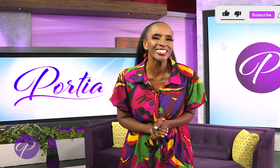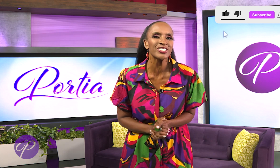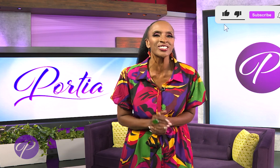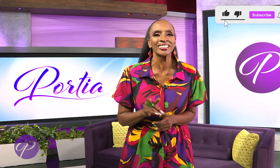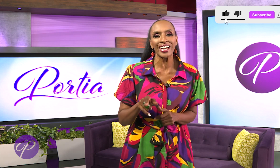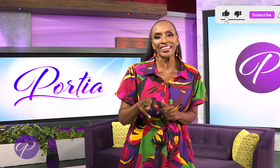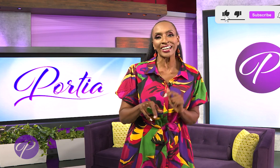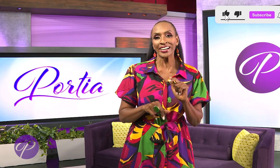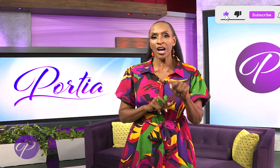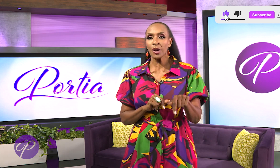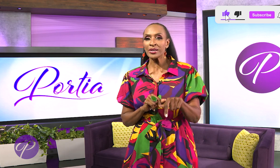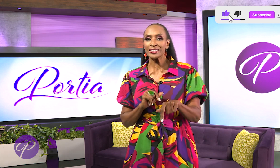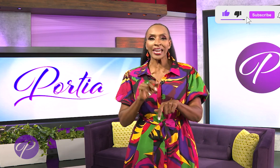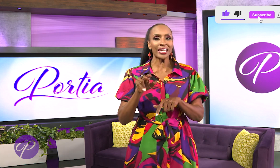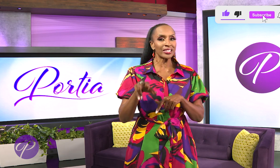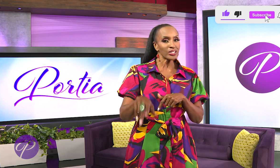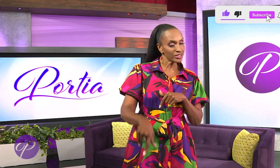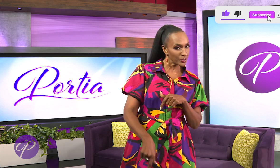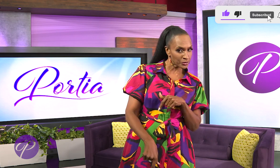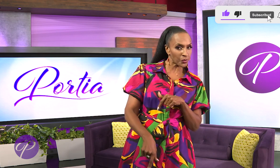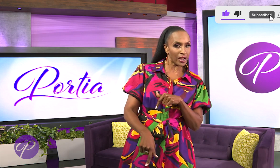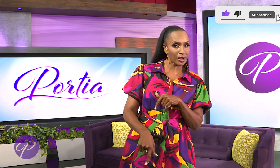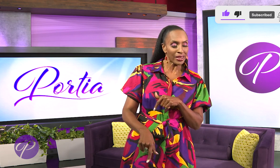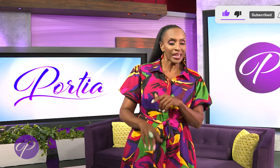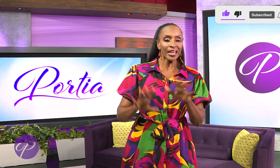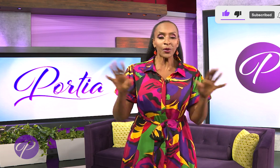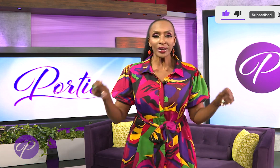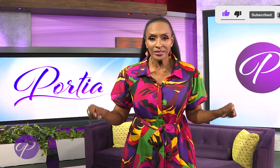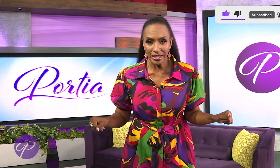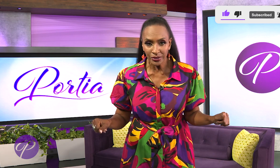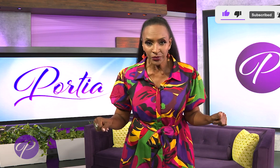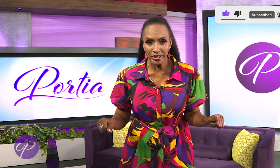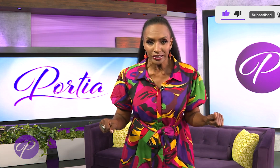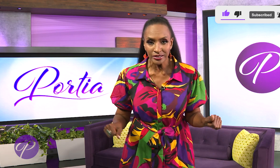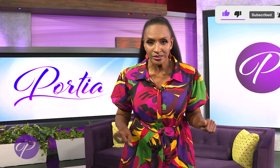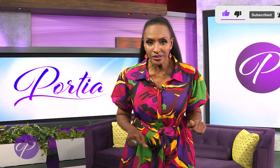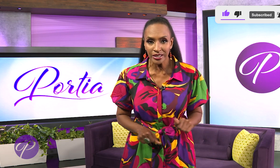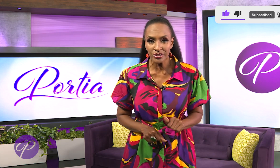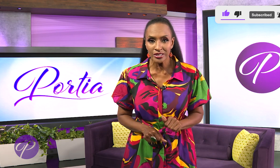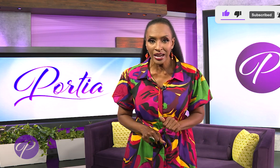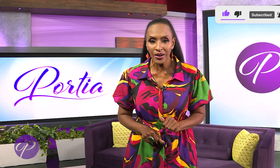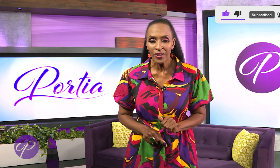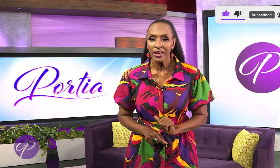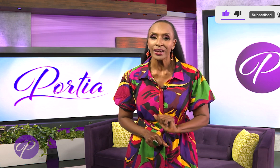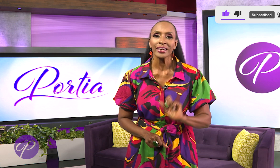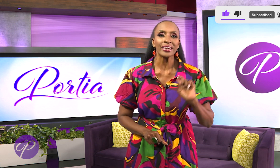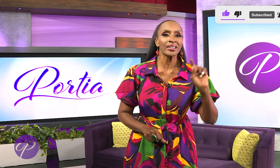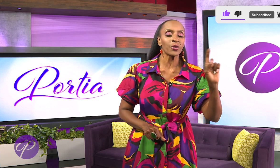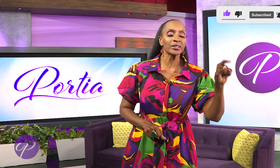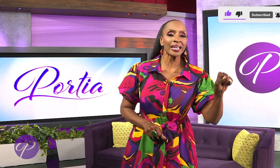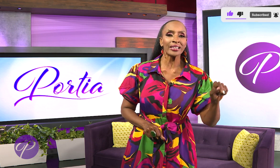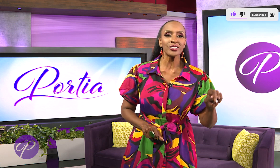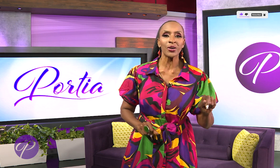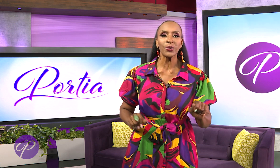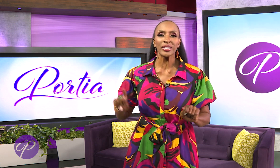you to like, comment, and subscribe. And go ahead and tell your friends. You can catch us now in Orlando, in